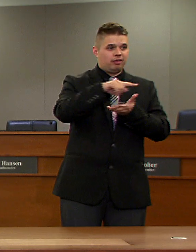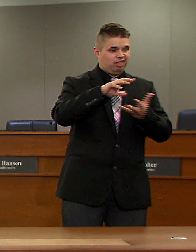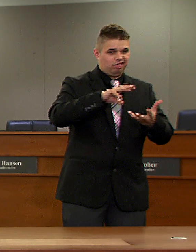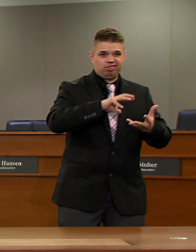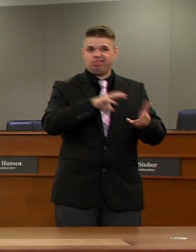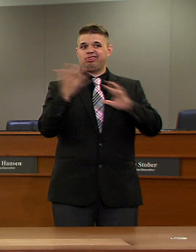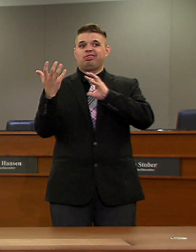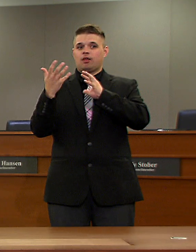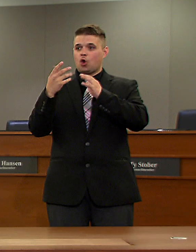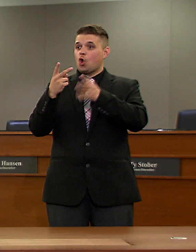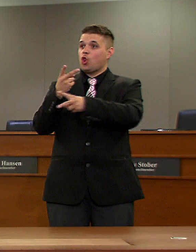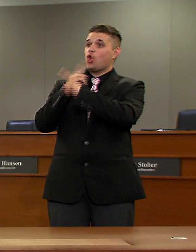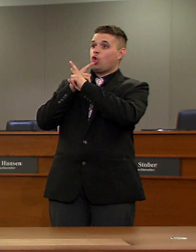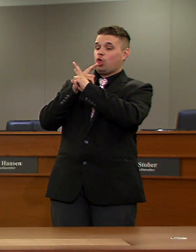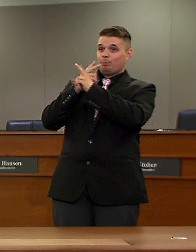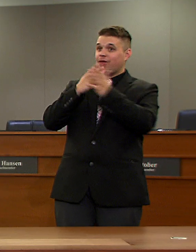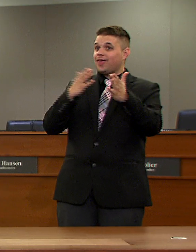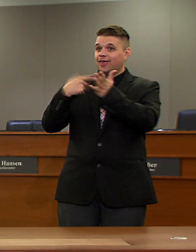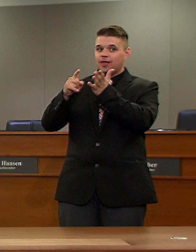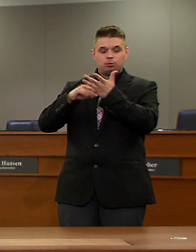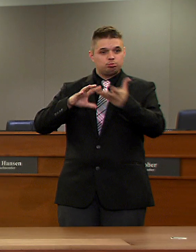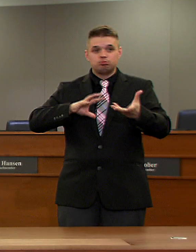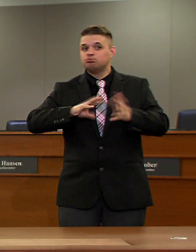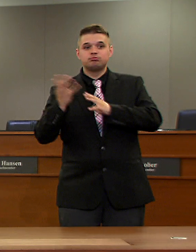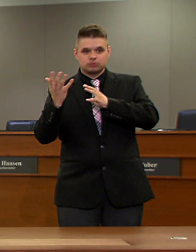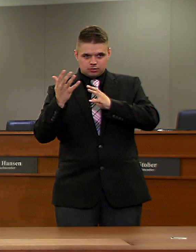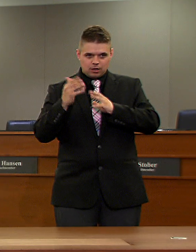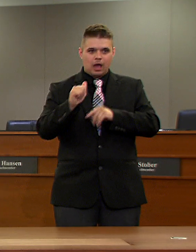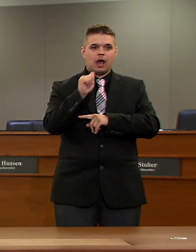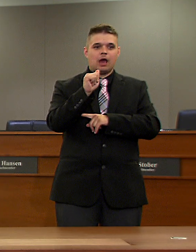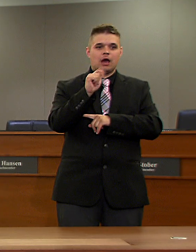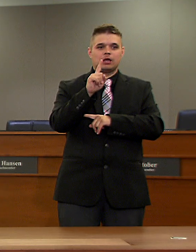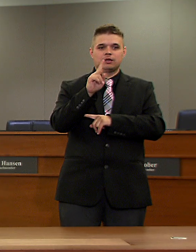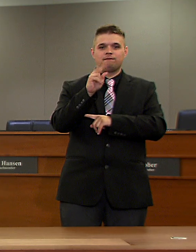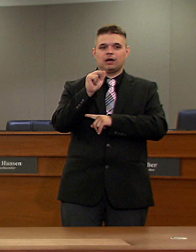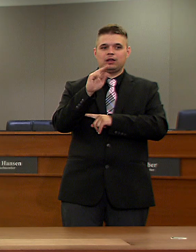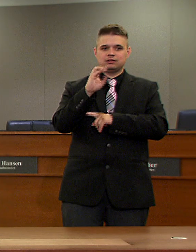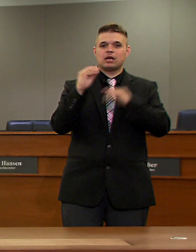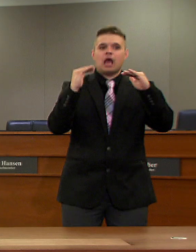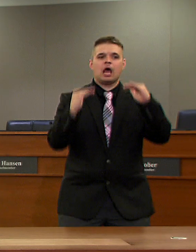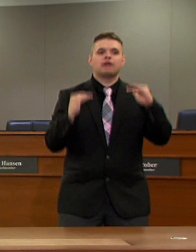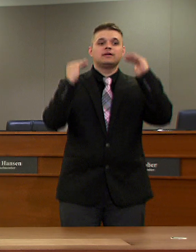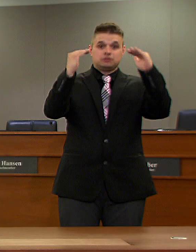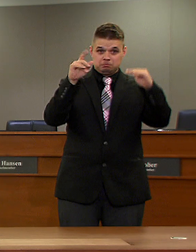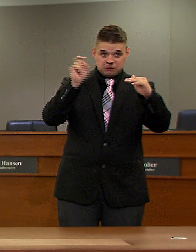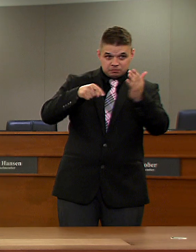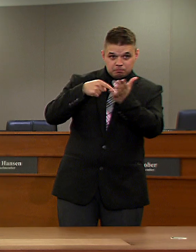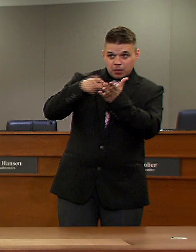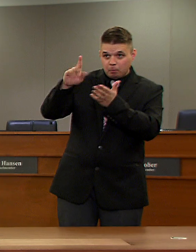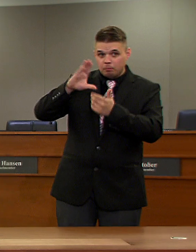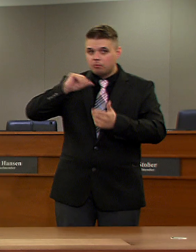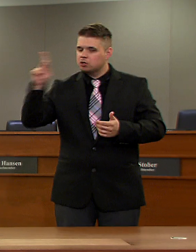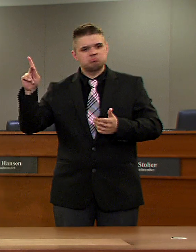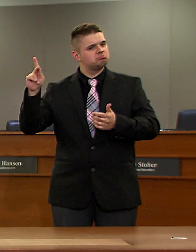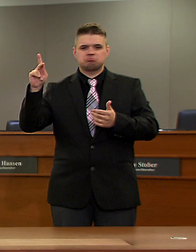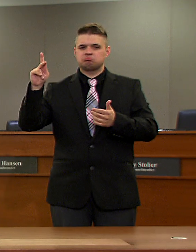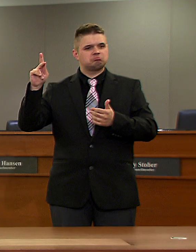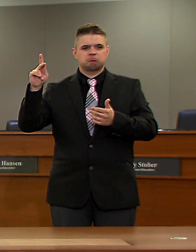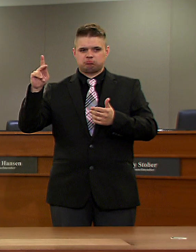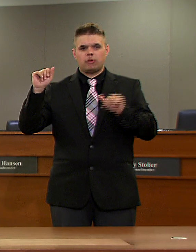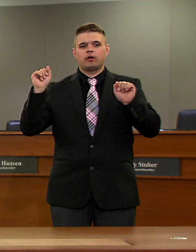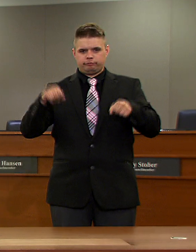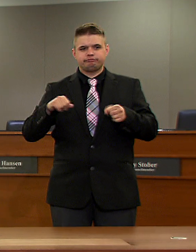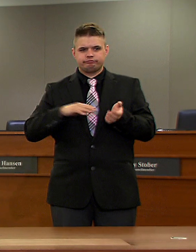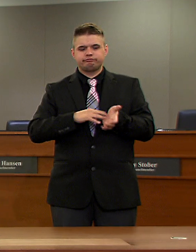Advance. This loan advance will not have to be repaid, and again, we will include a link to the resource on